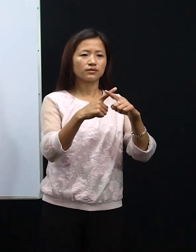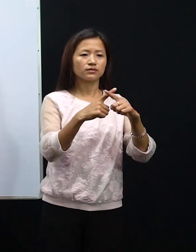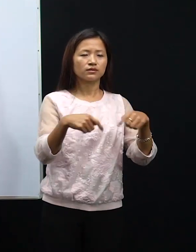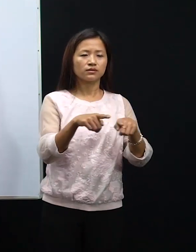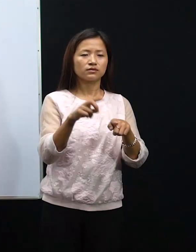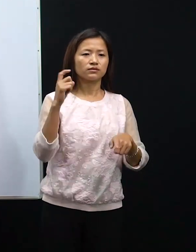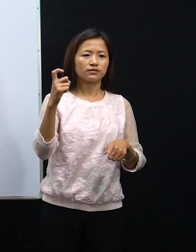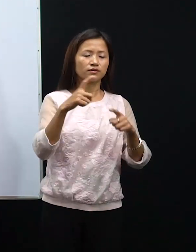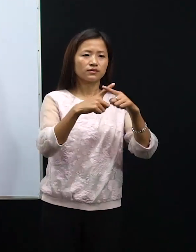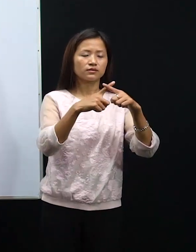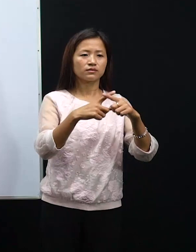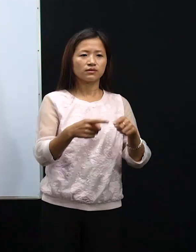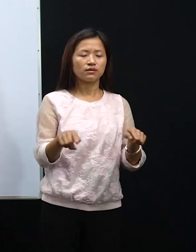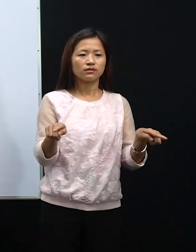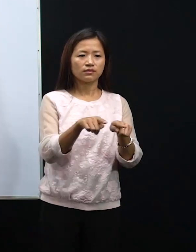terms. Okay, so